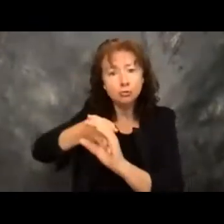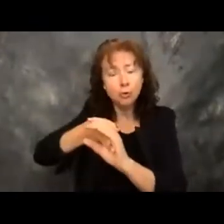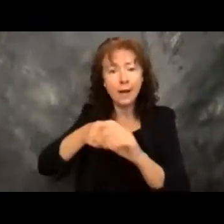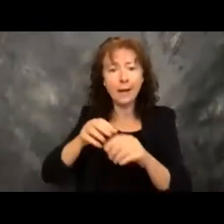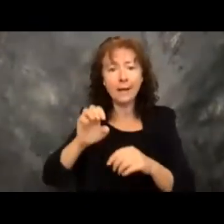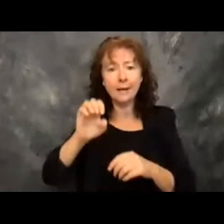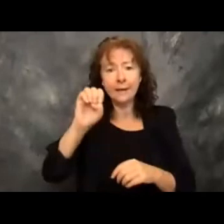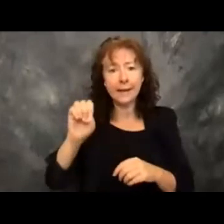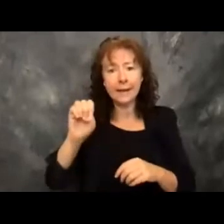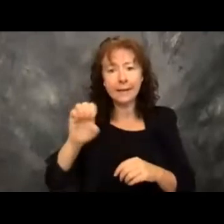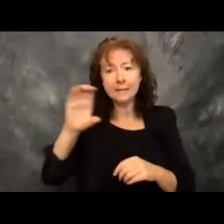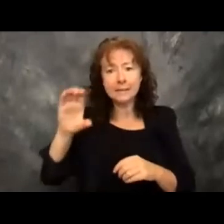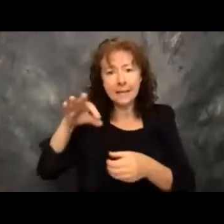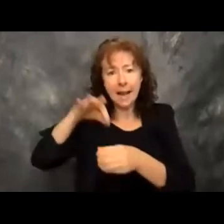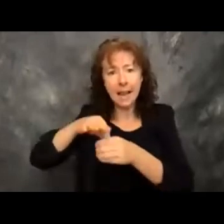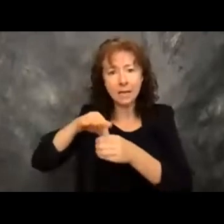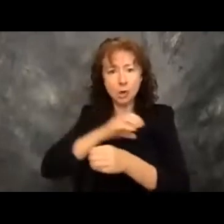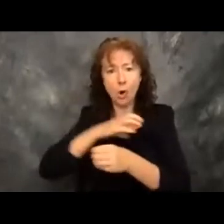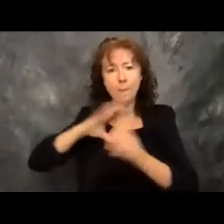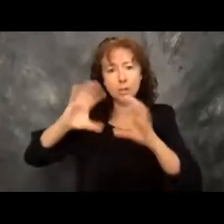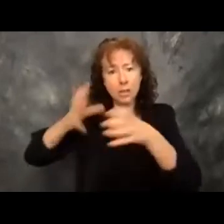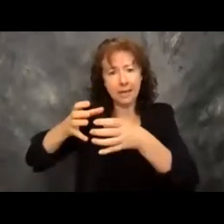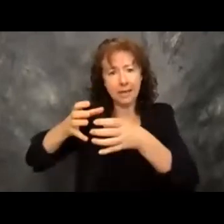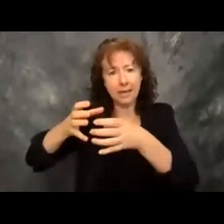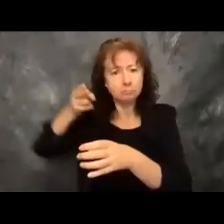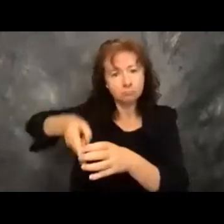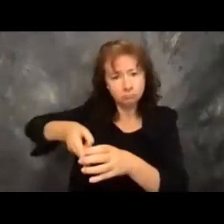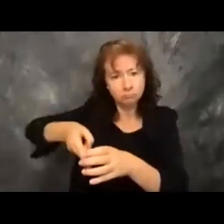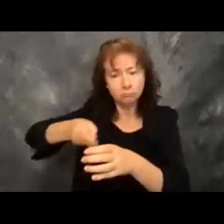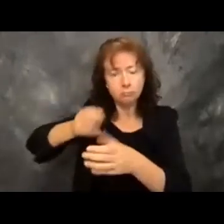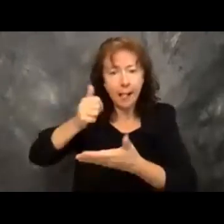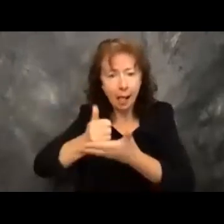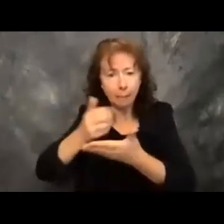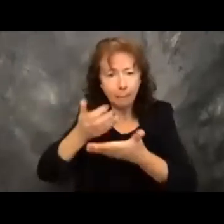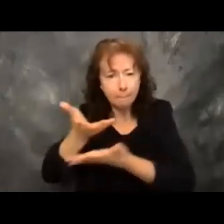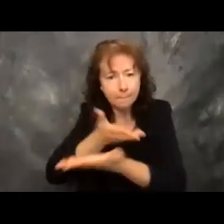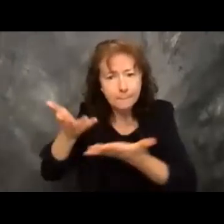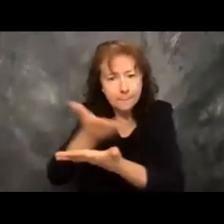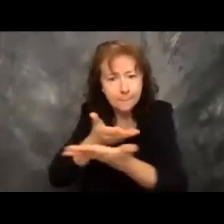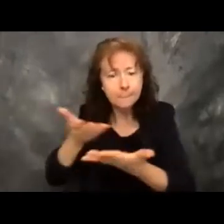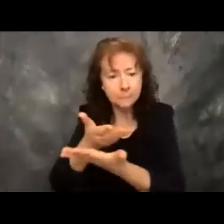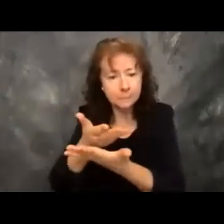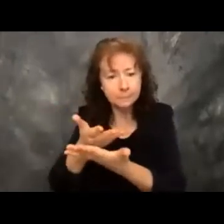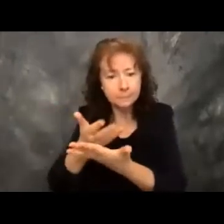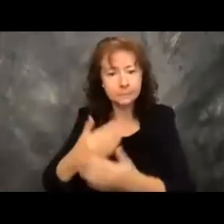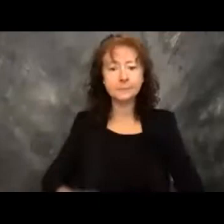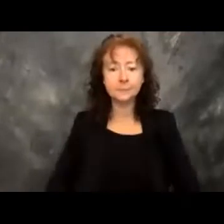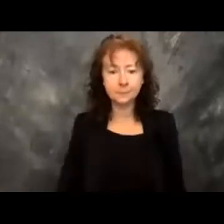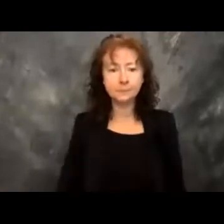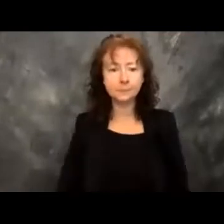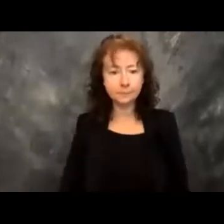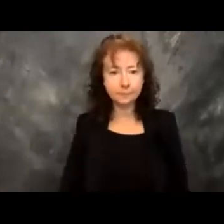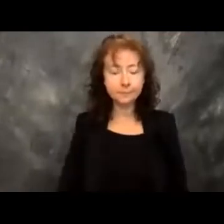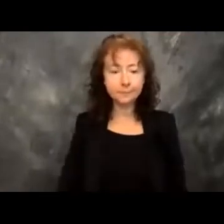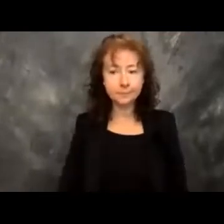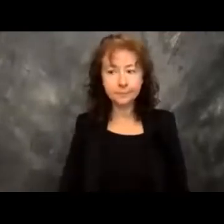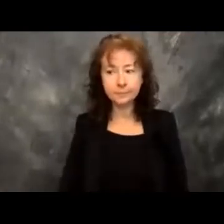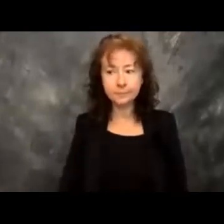now work to the call staff. That's also very good